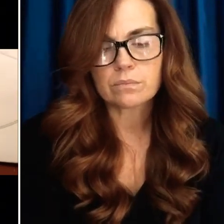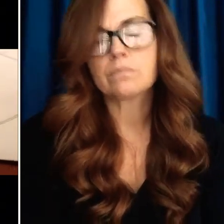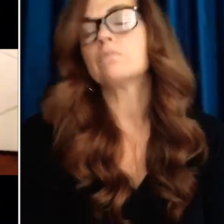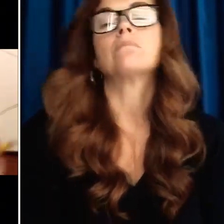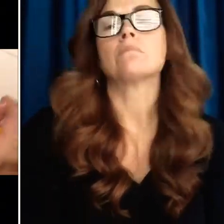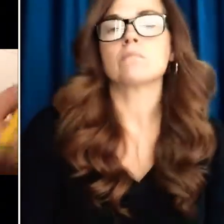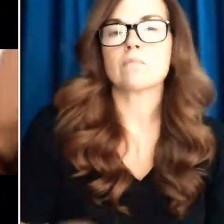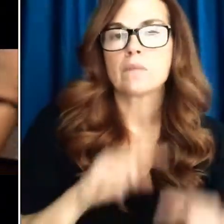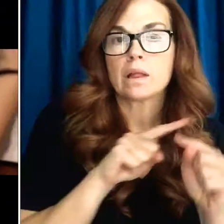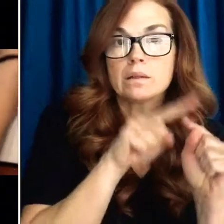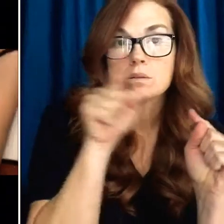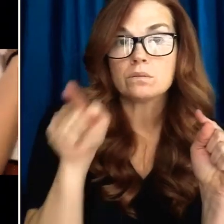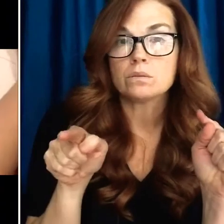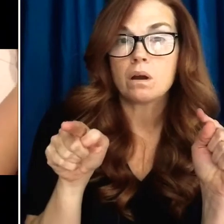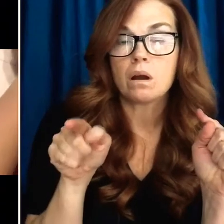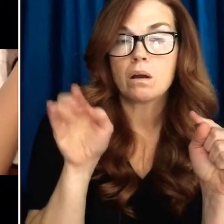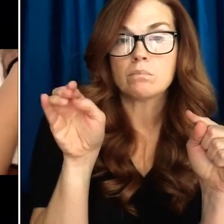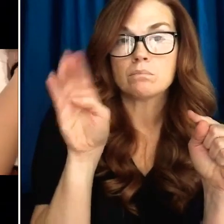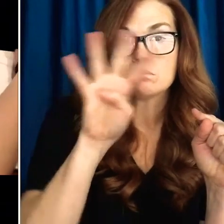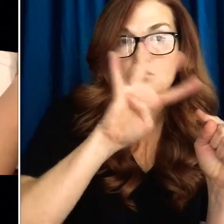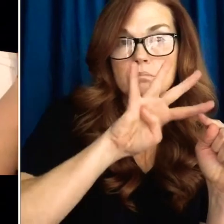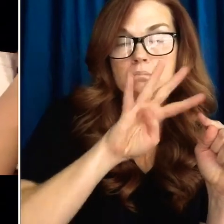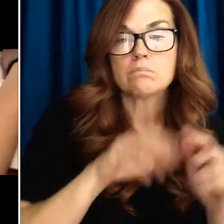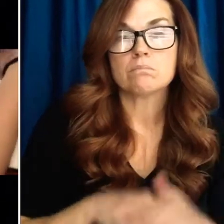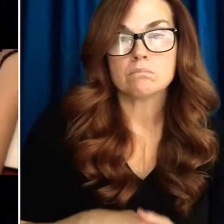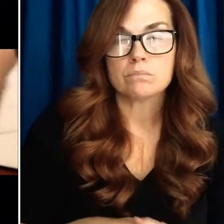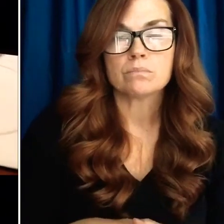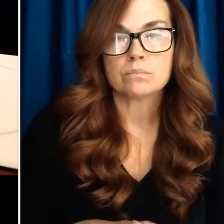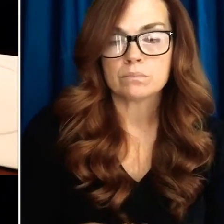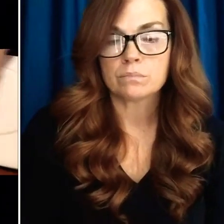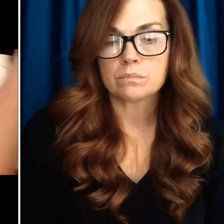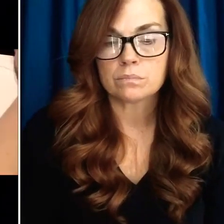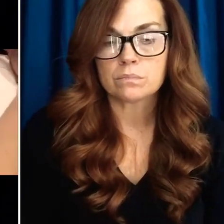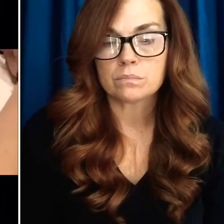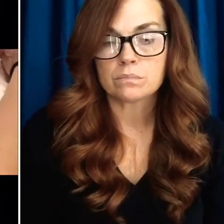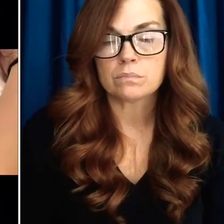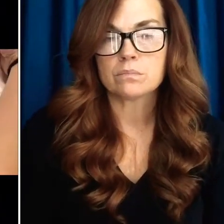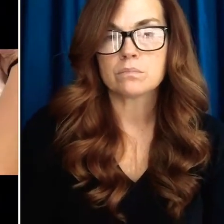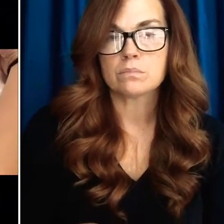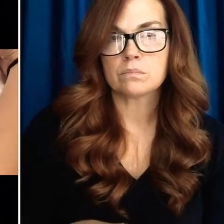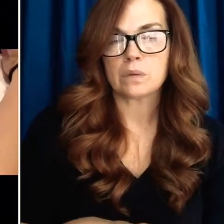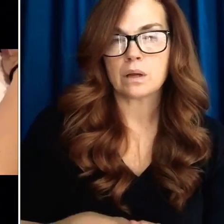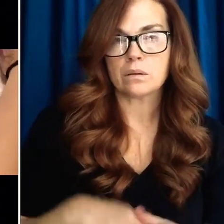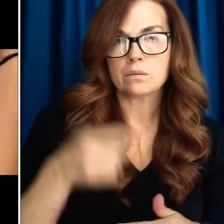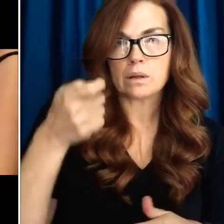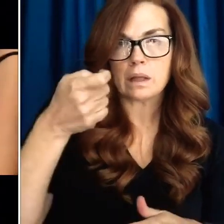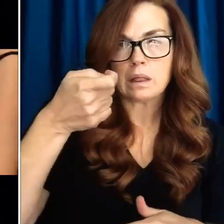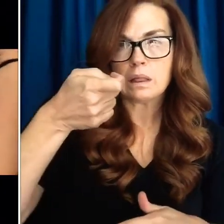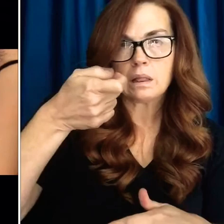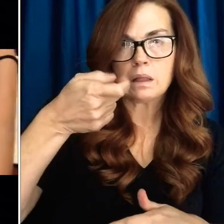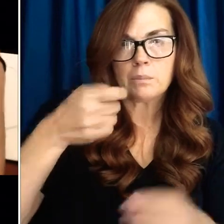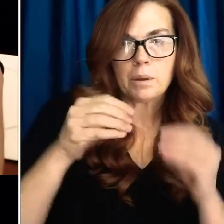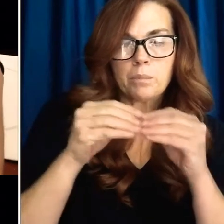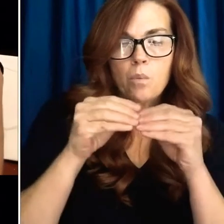And then the top lashes, it's the same thing. And those come a little bit lower.